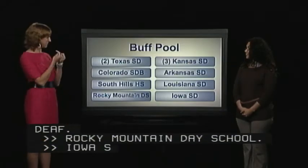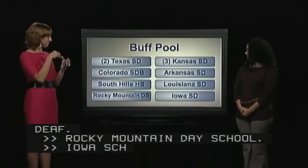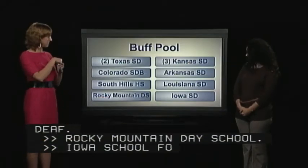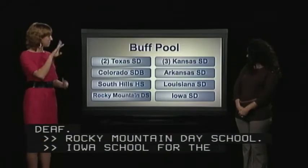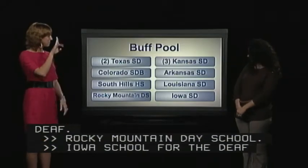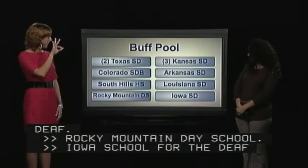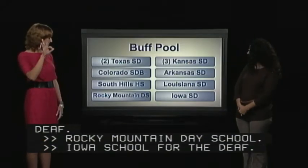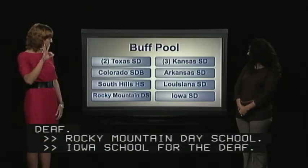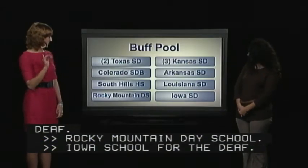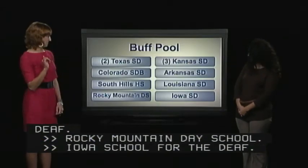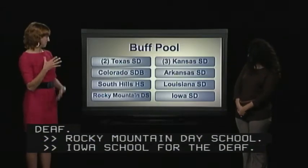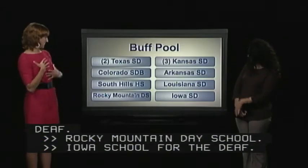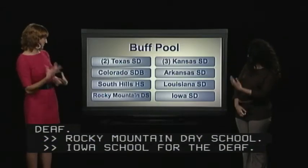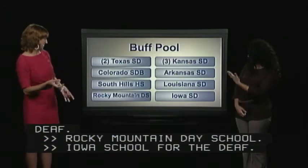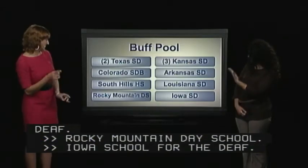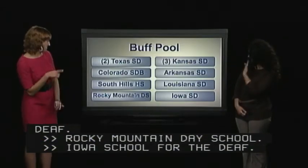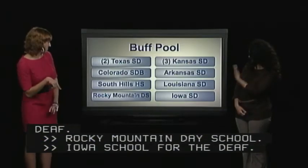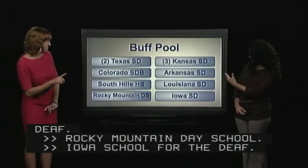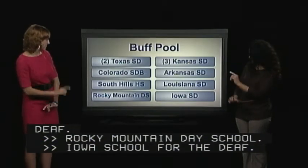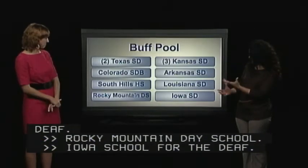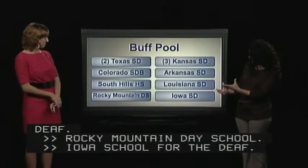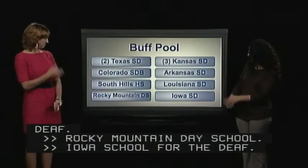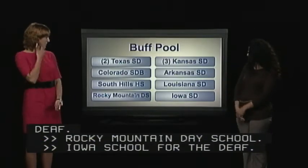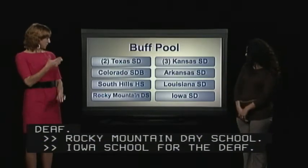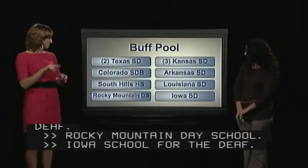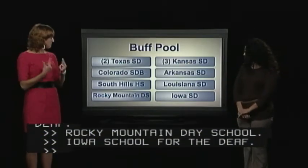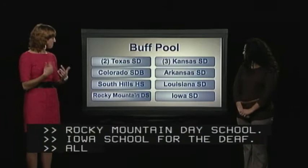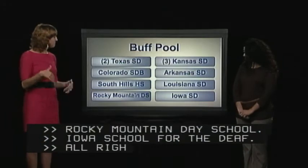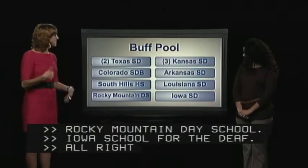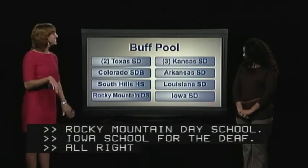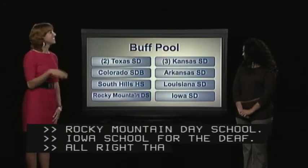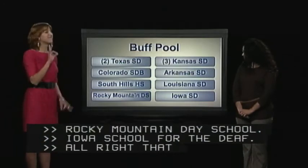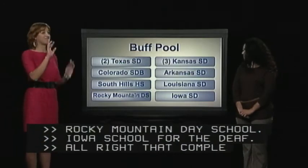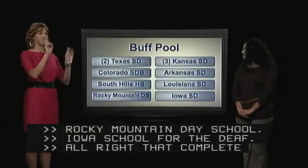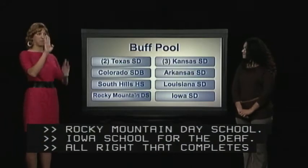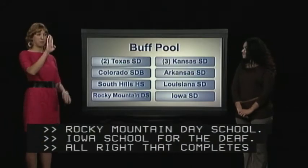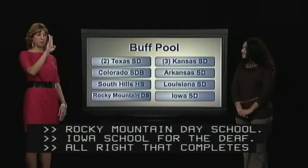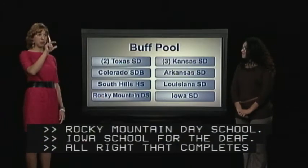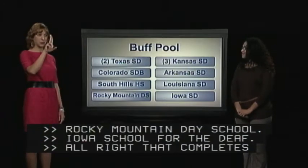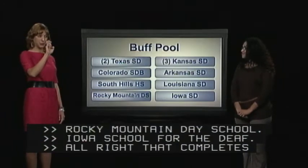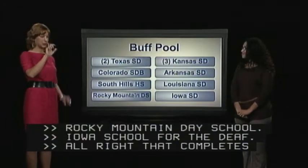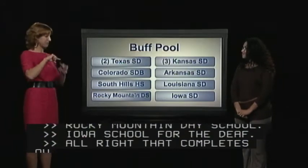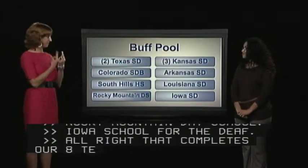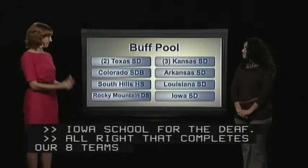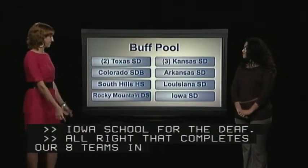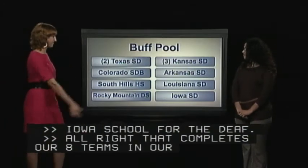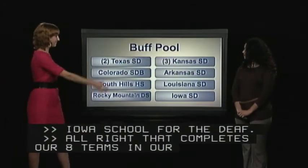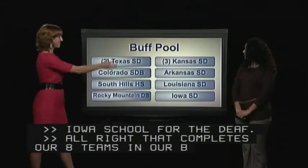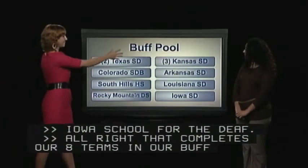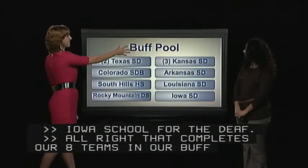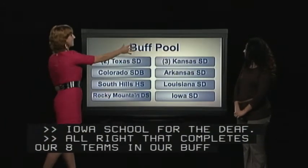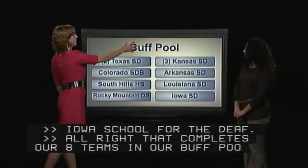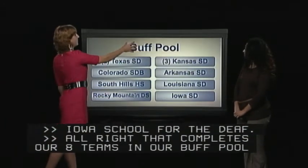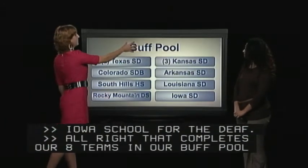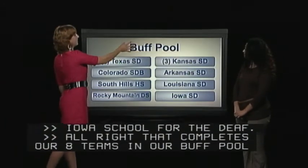All right, that completes our 8 teams in our buff pool. Looks like an interesting mix here. Looks like a good group. Okay, let's go ahead and move on to our blue